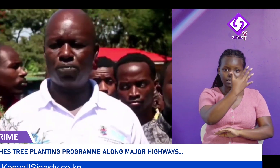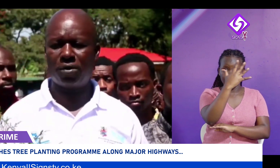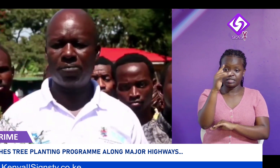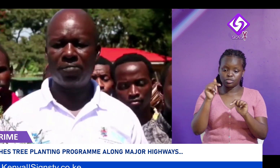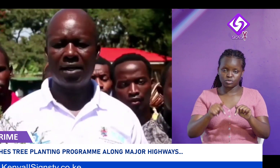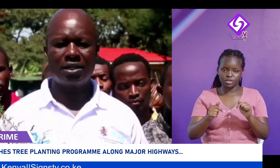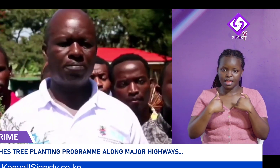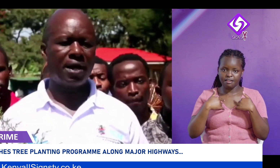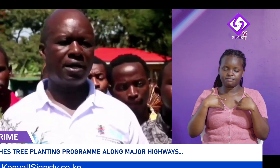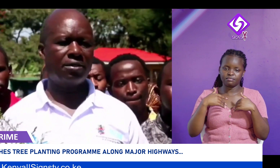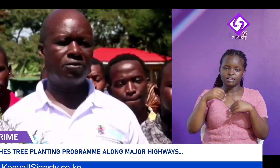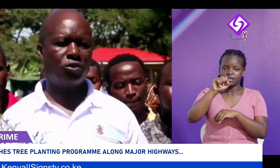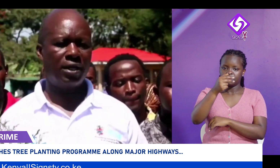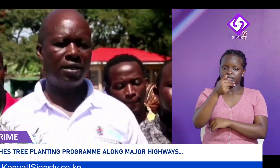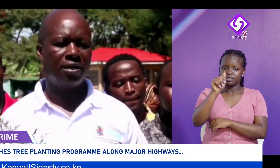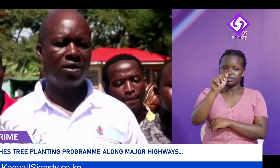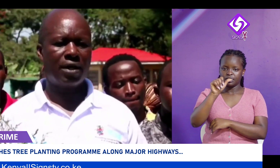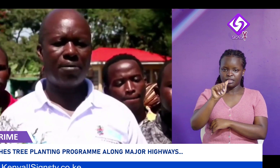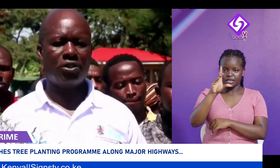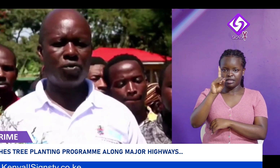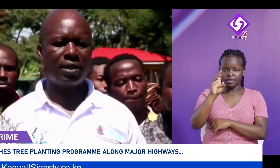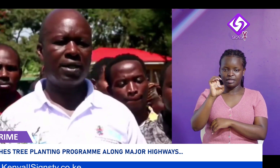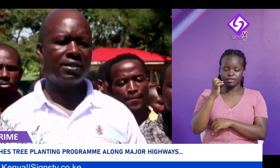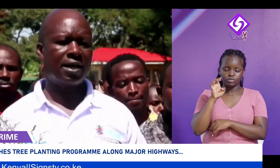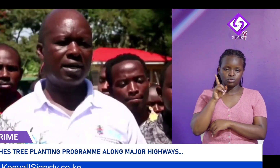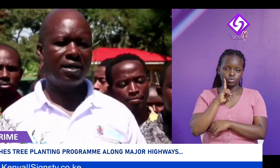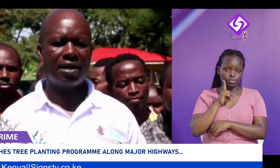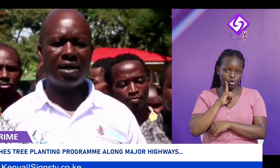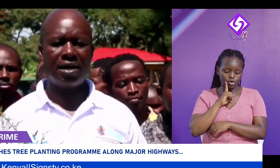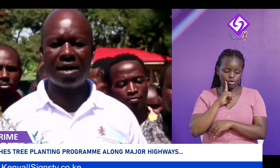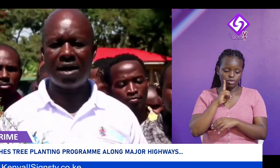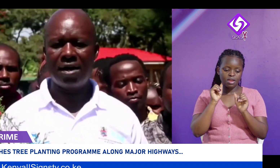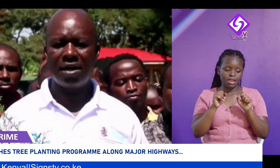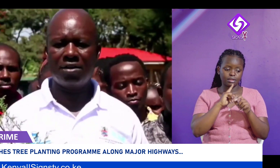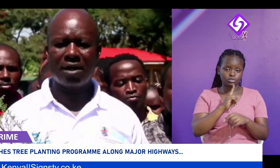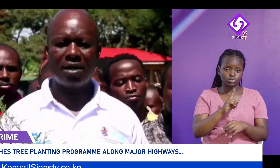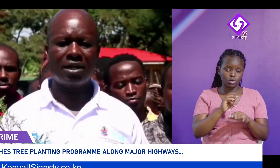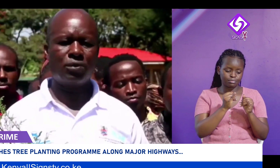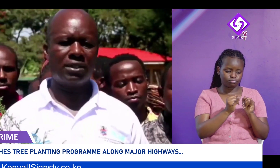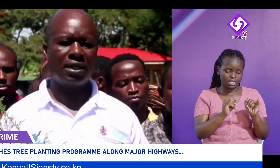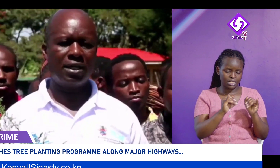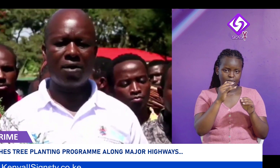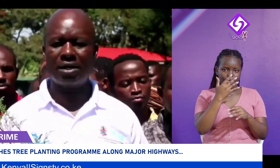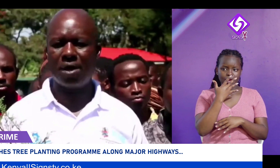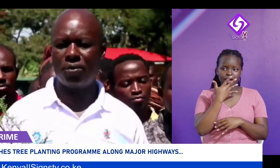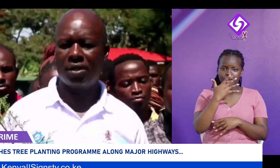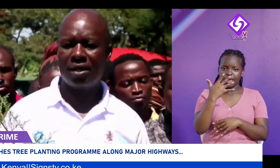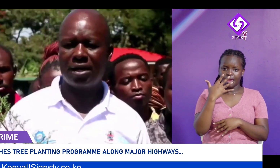tomorrow. As we plant a tree today, we can be sure that there is a clean air even as we stay in our neighborhood. And